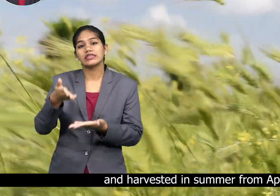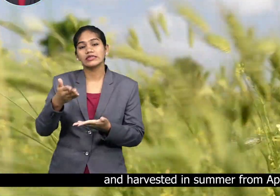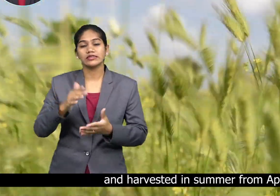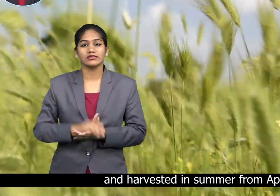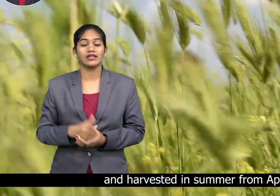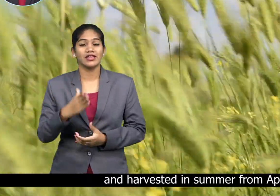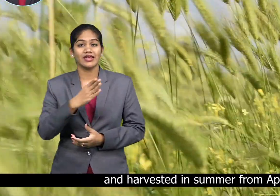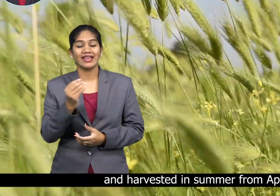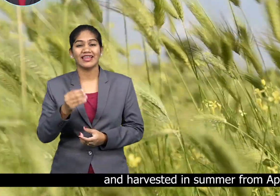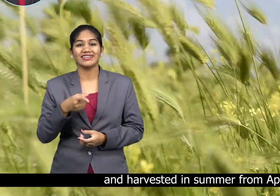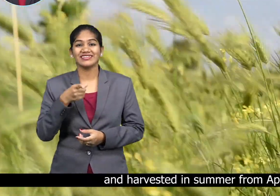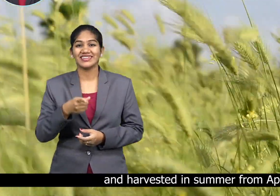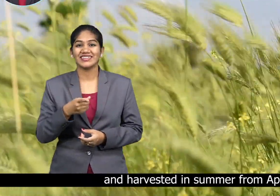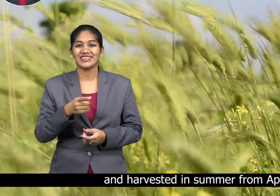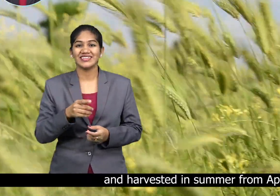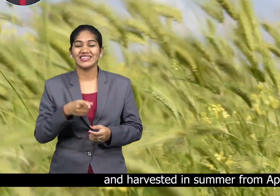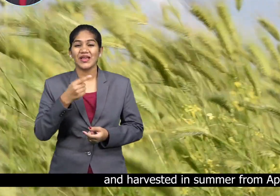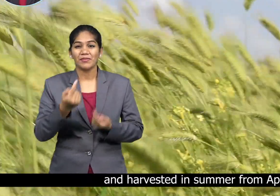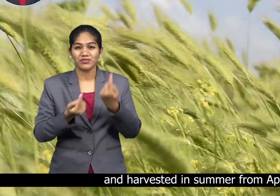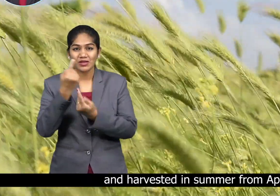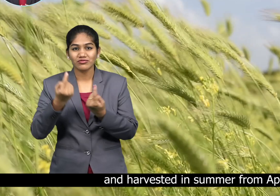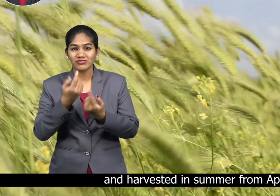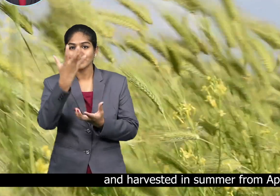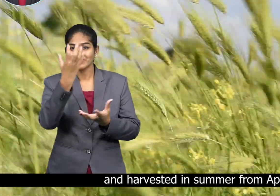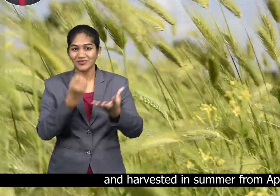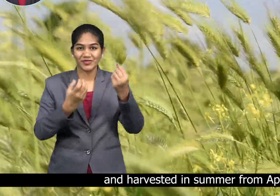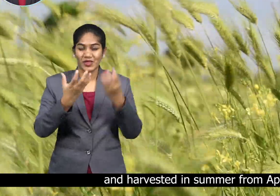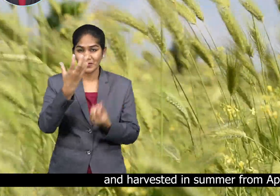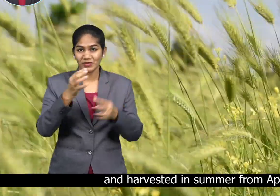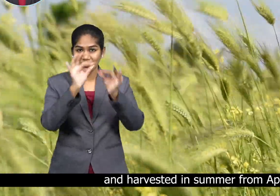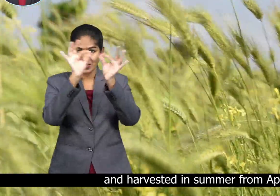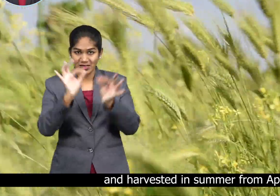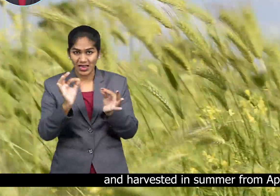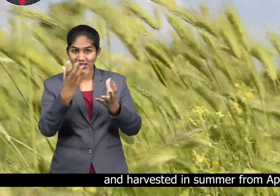and harvested in summer from April to June.